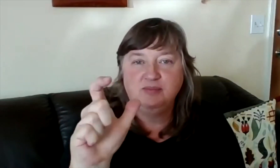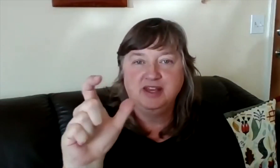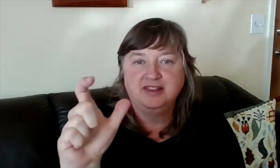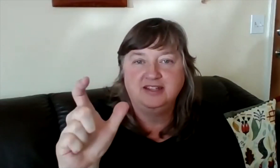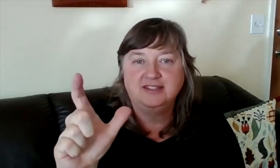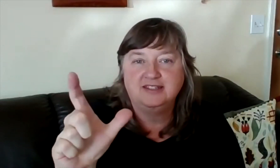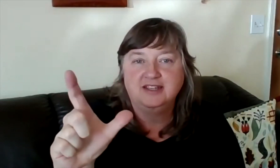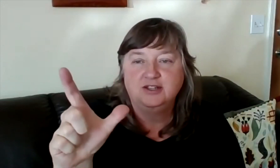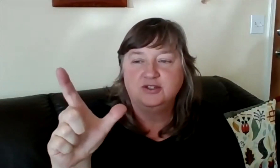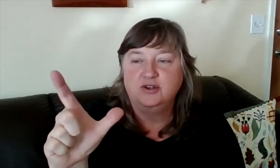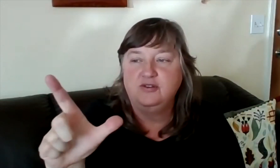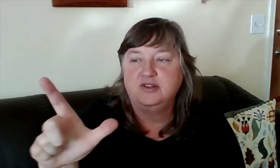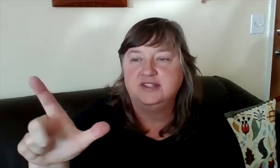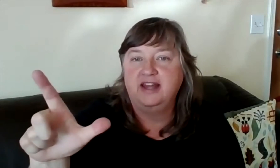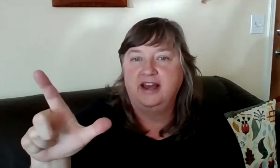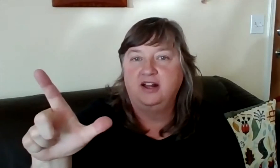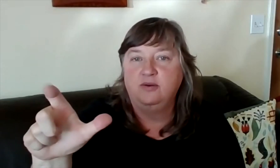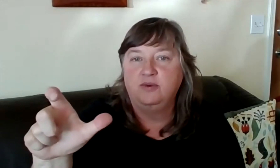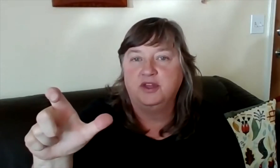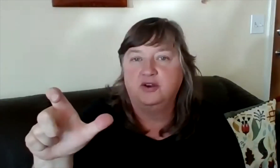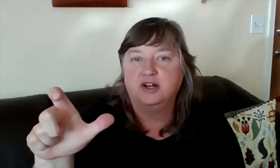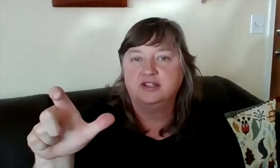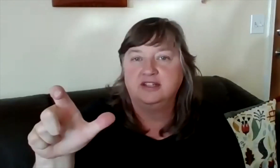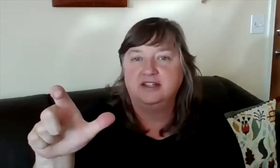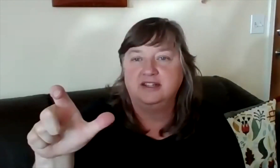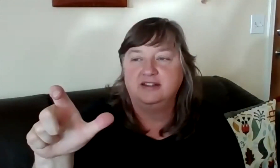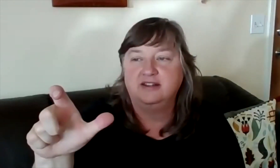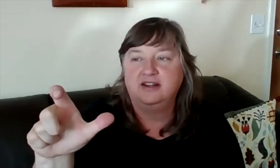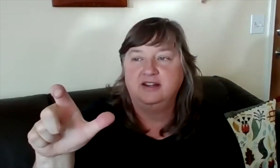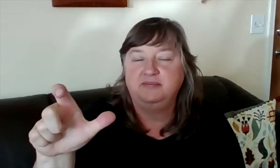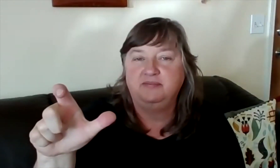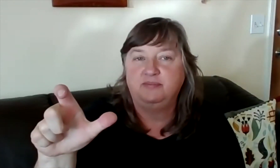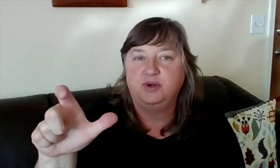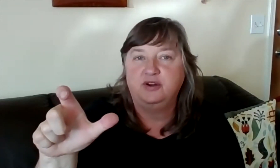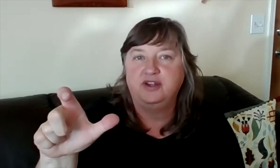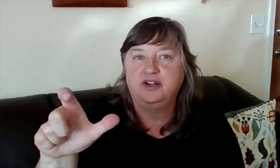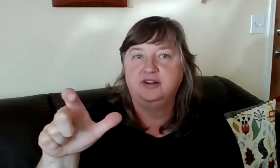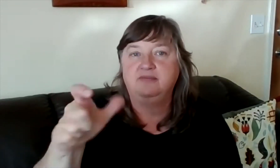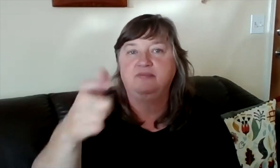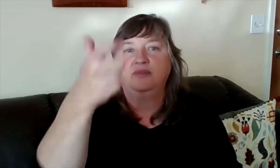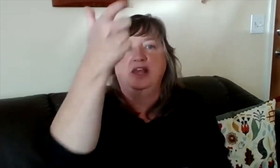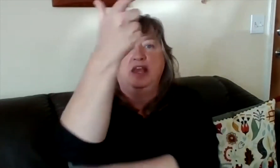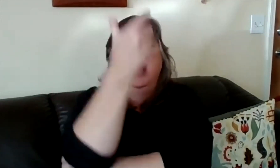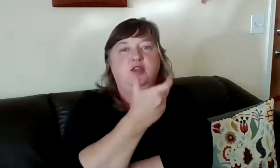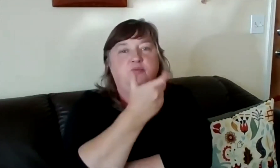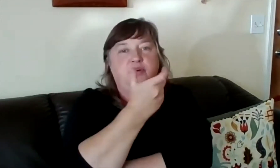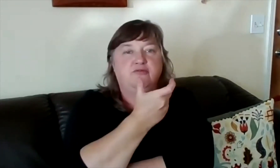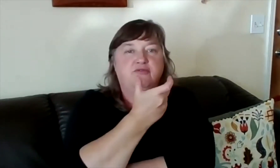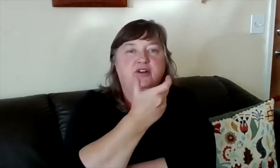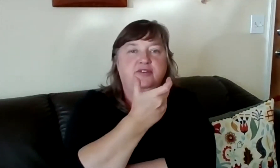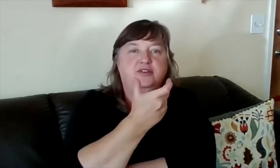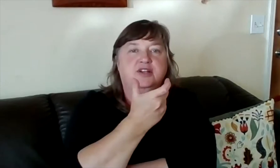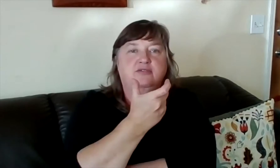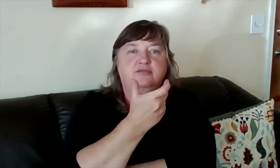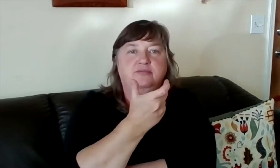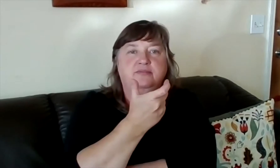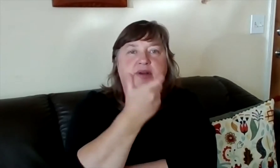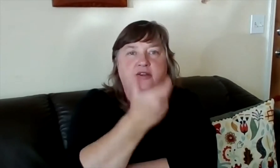like this. So it's an L with a crooked pointer finger, and you put it in front of yourself and you